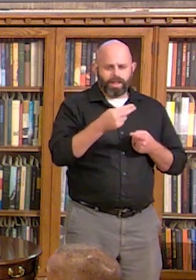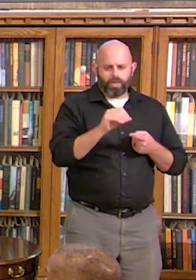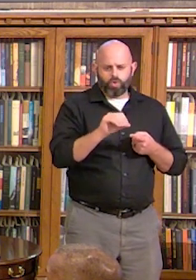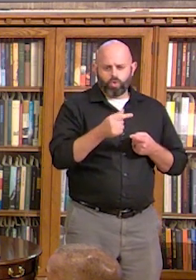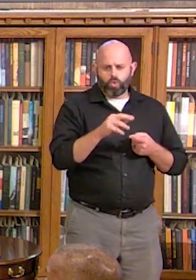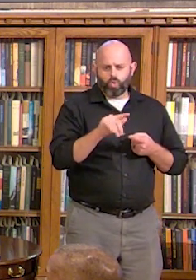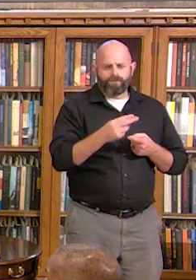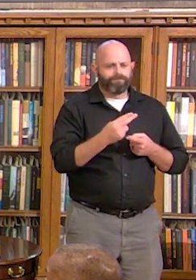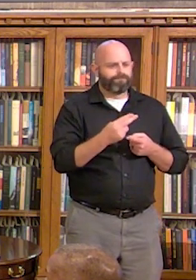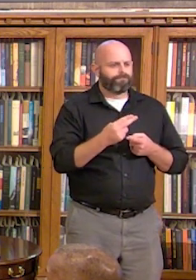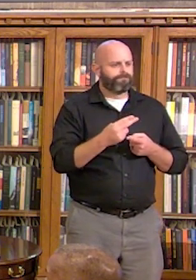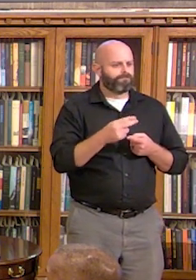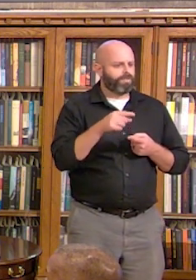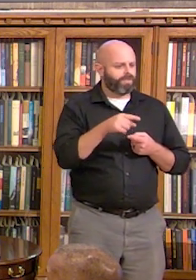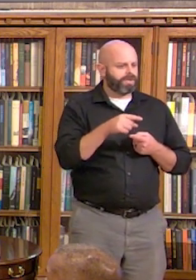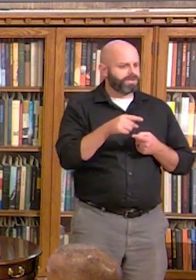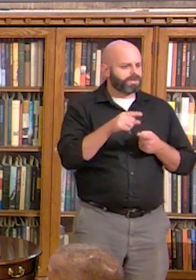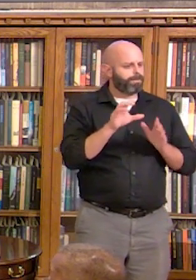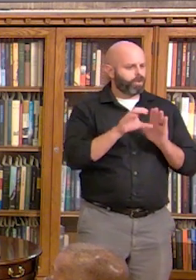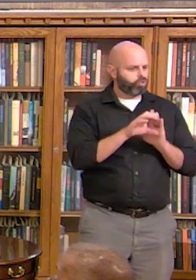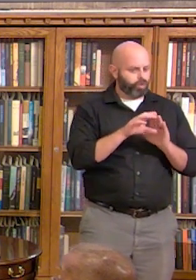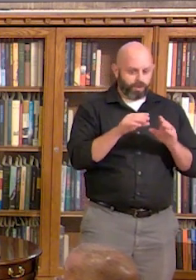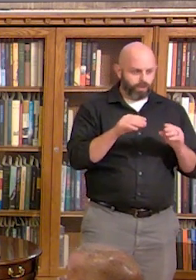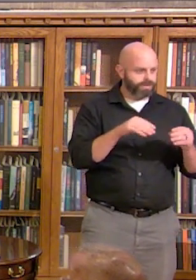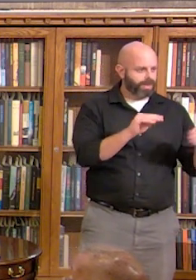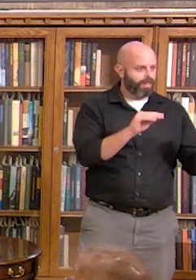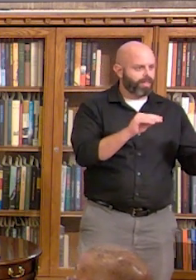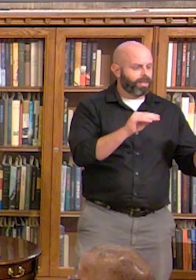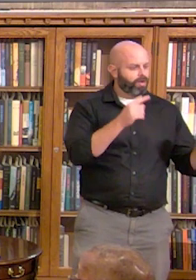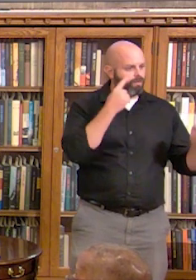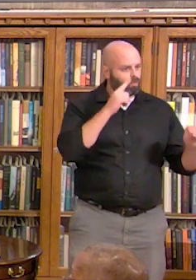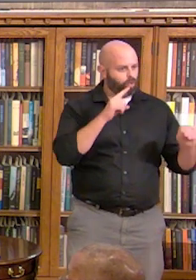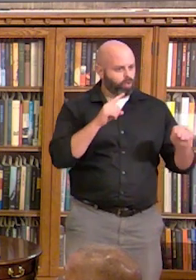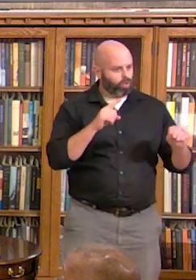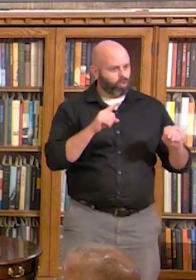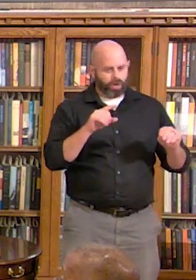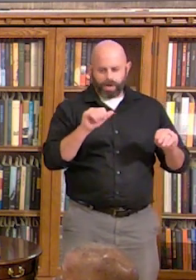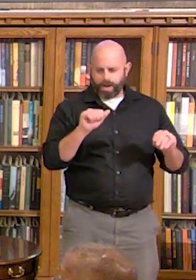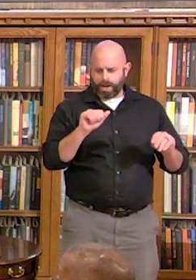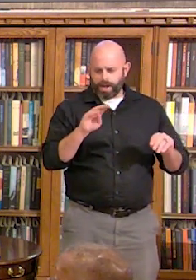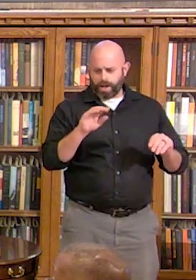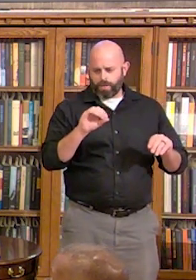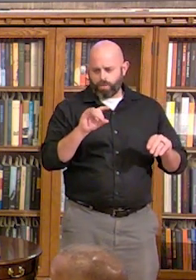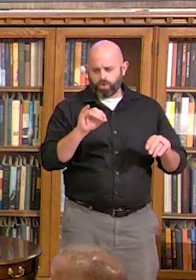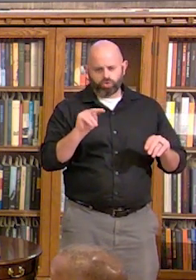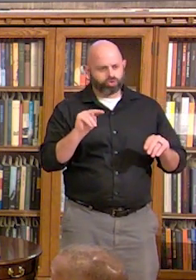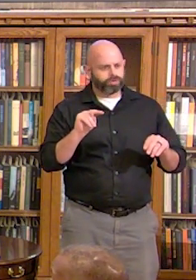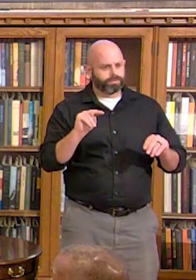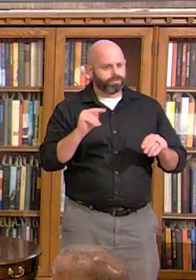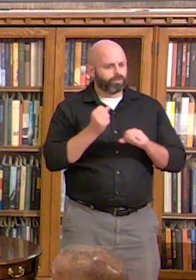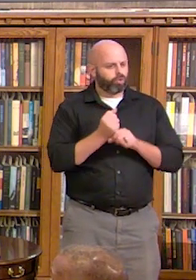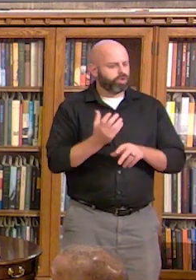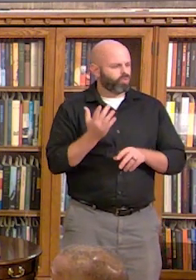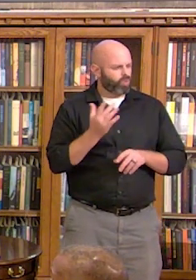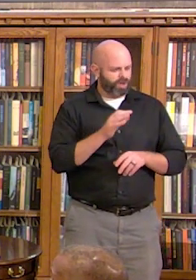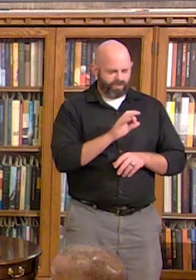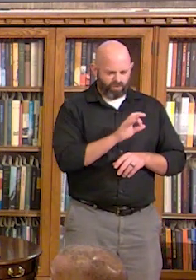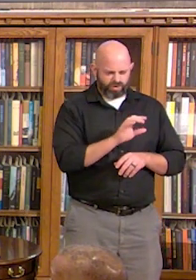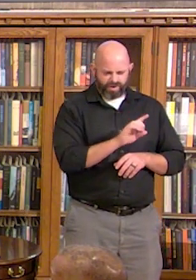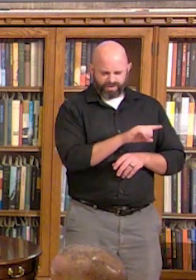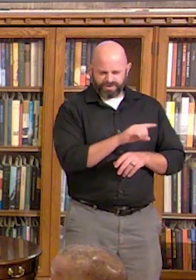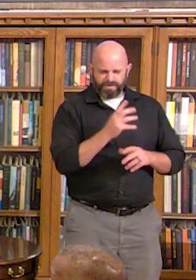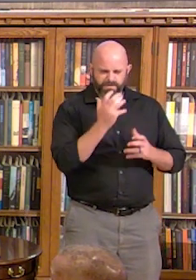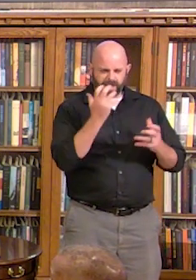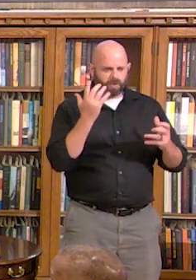picture cuz they were selling the picture for the Abolitionist cause why would why would Frederick Douglas get mad and I remember I